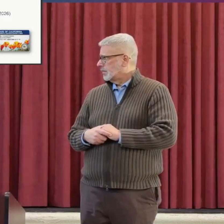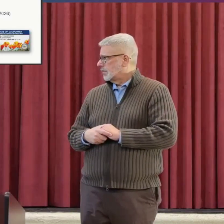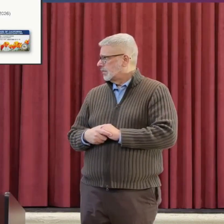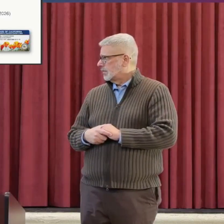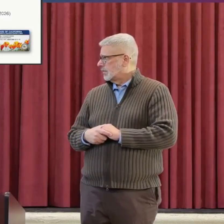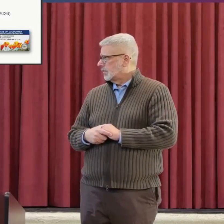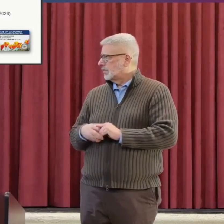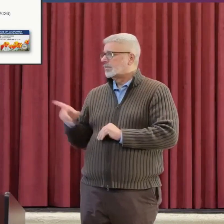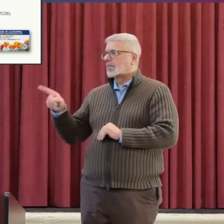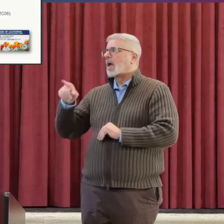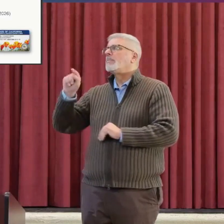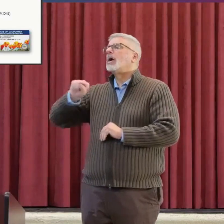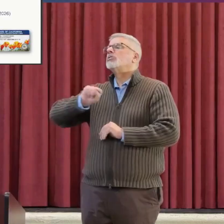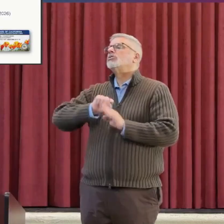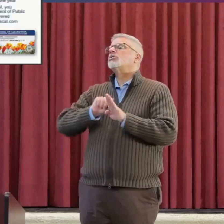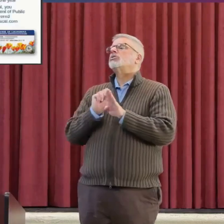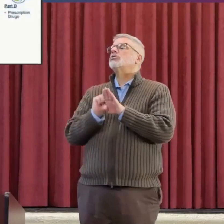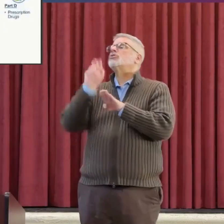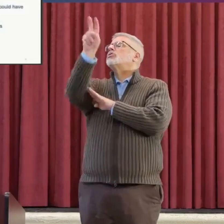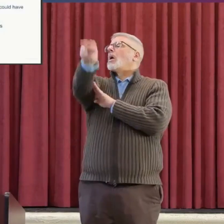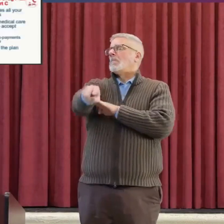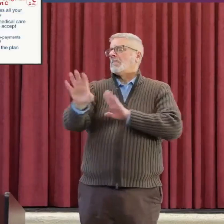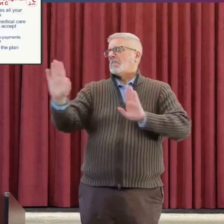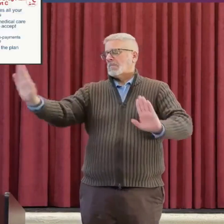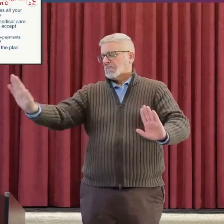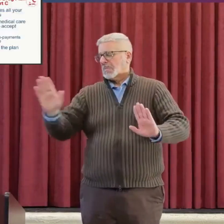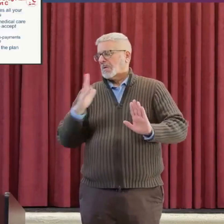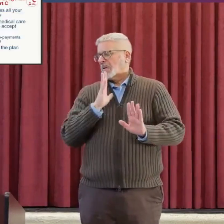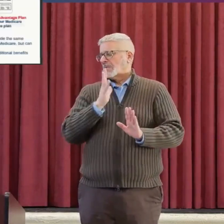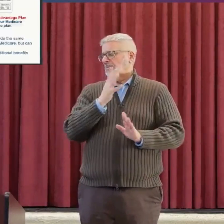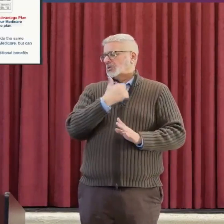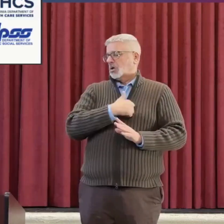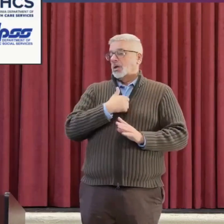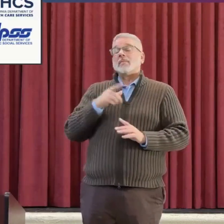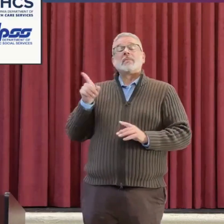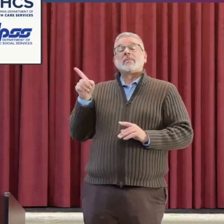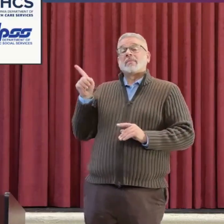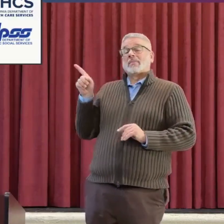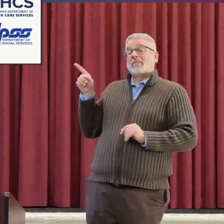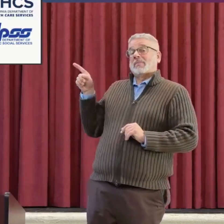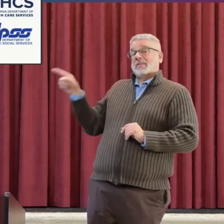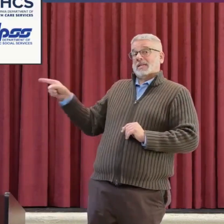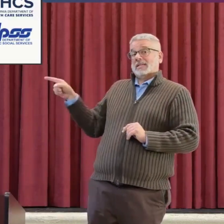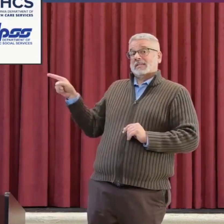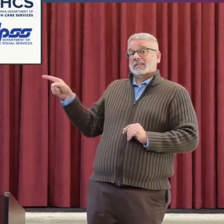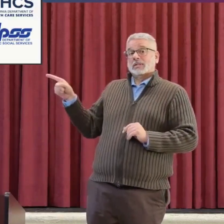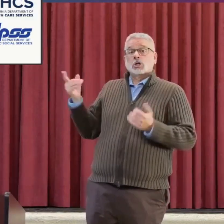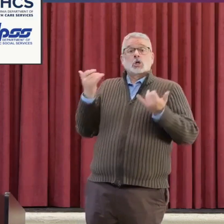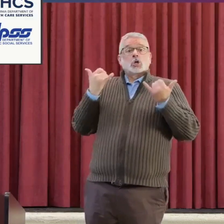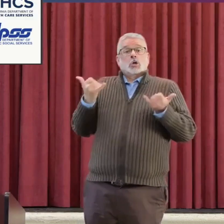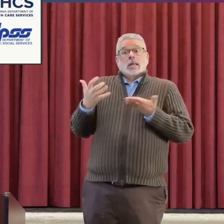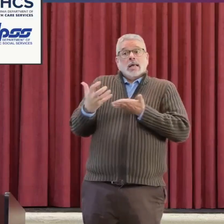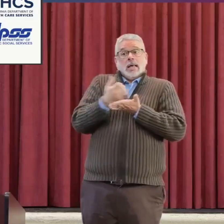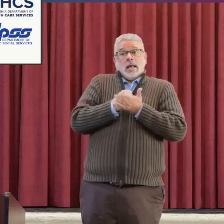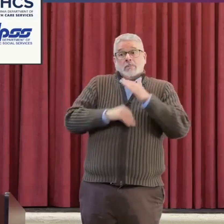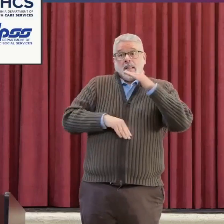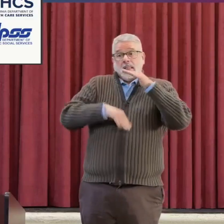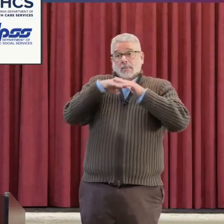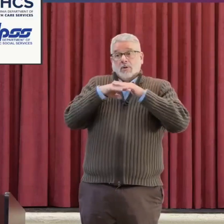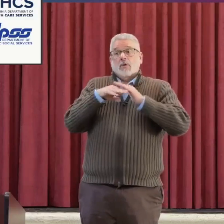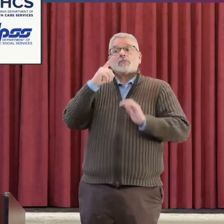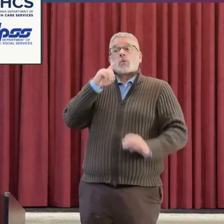sorry, I'm going fast forward. So, this is the current income limit